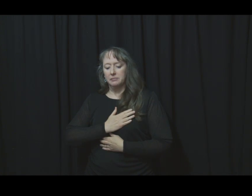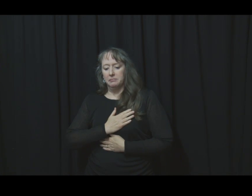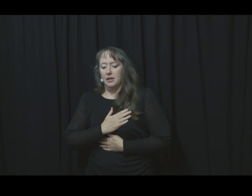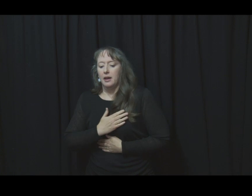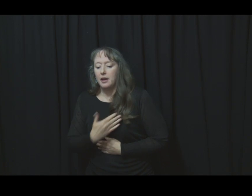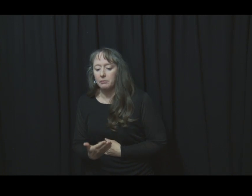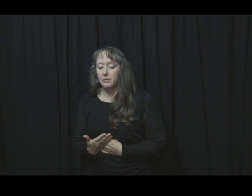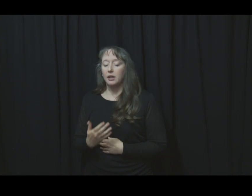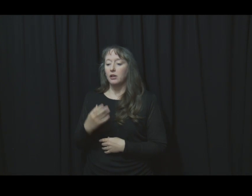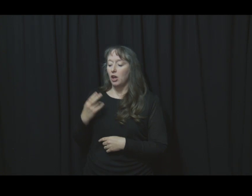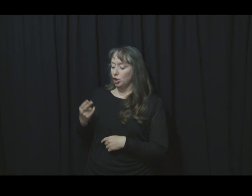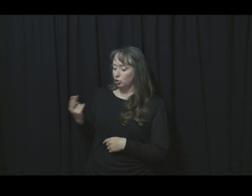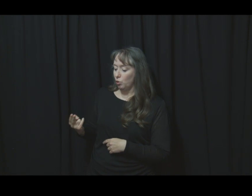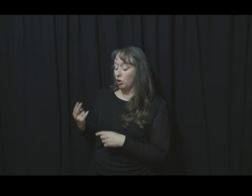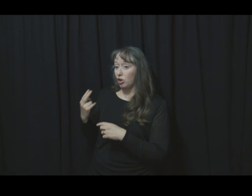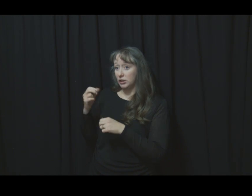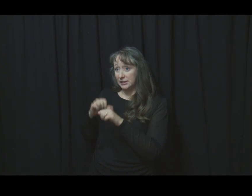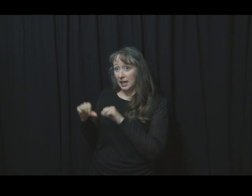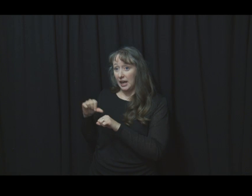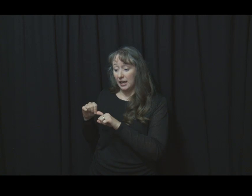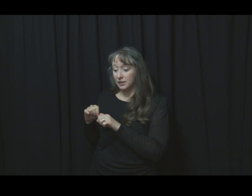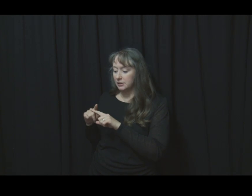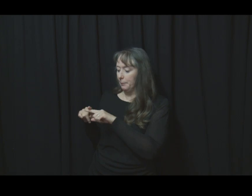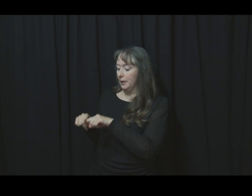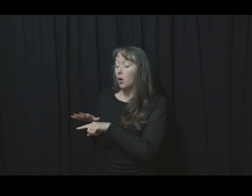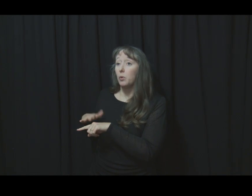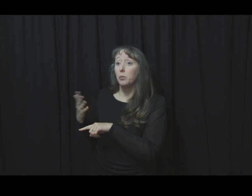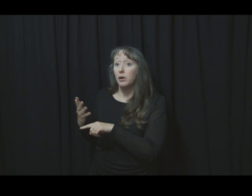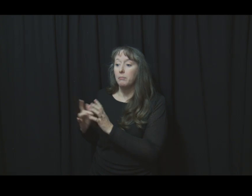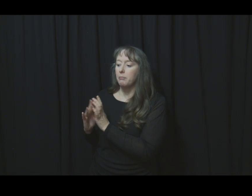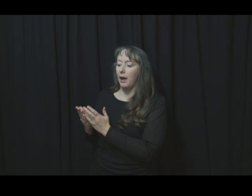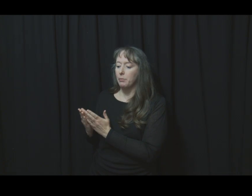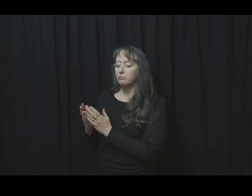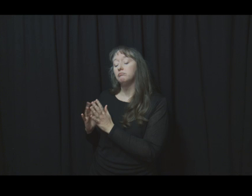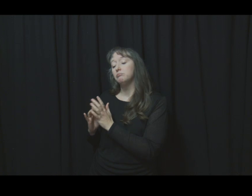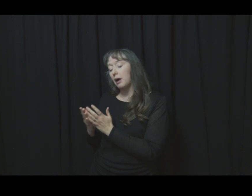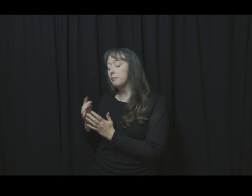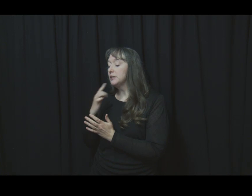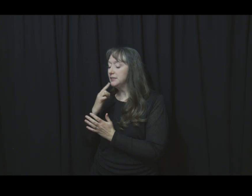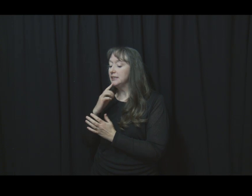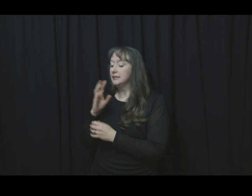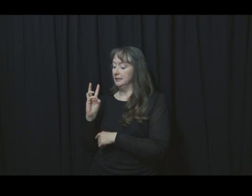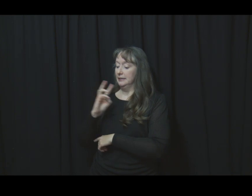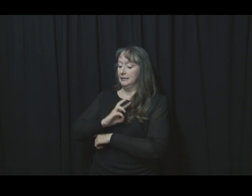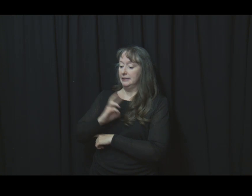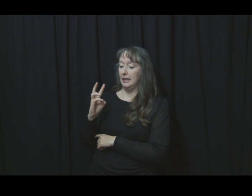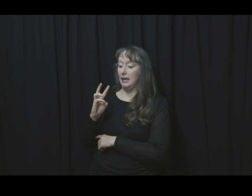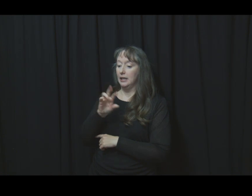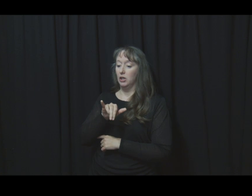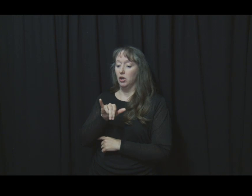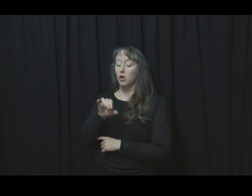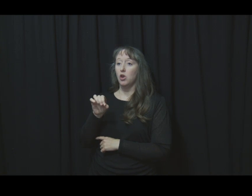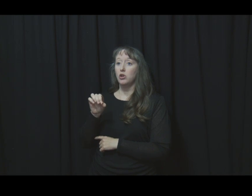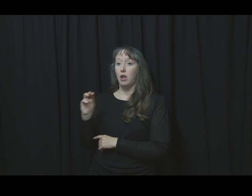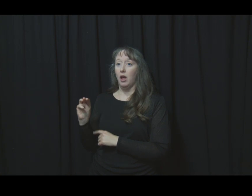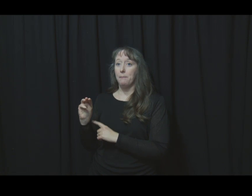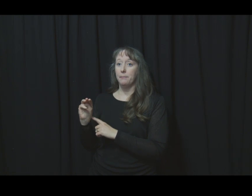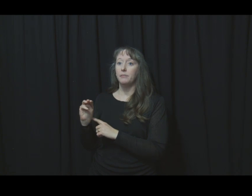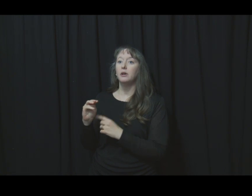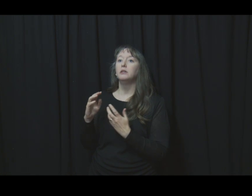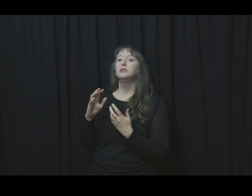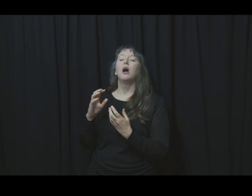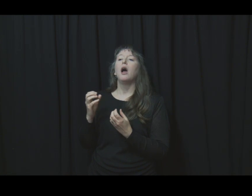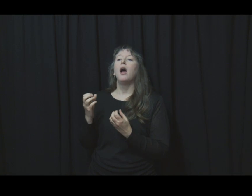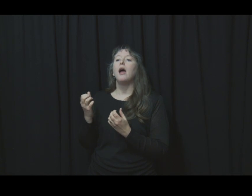science on the Bible. The Bible says God created in 6 days. The Hebrew word yom, as it's used in Genesis 1 with the evening morning number, means an